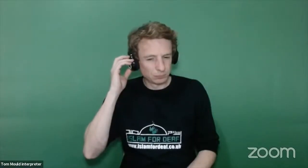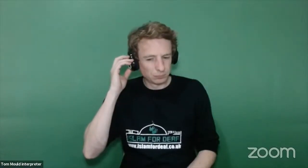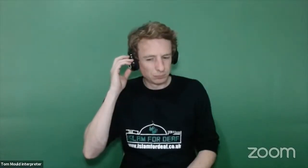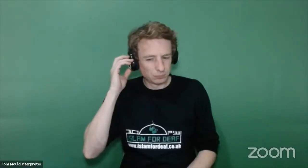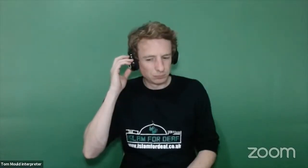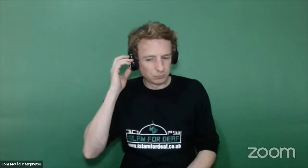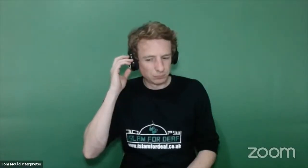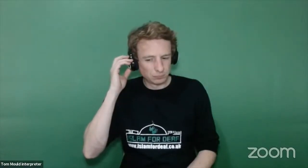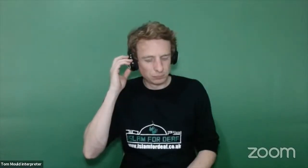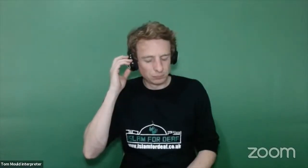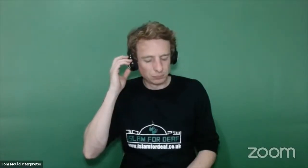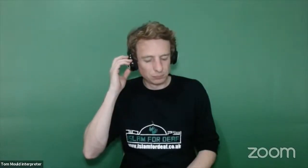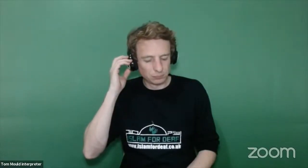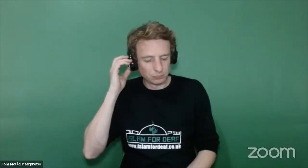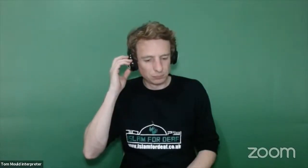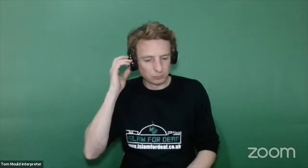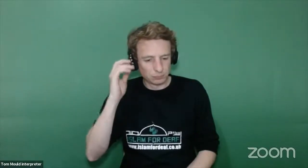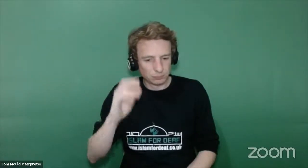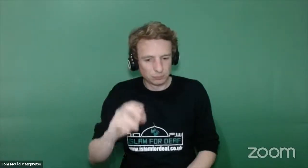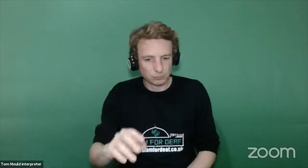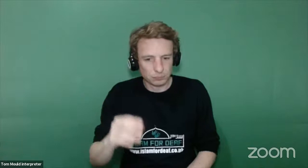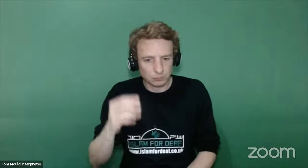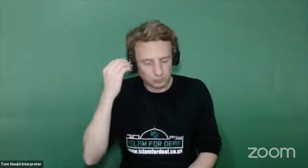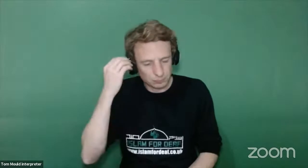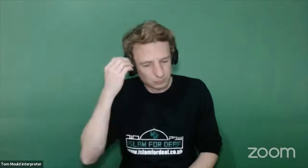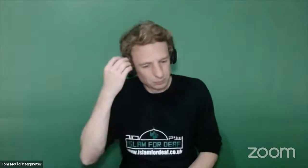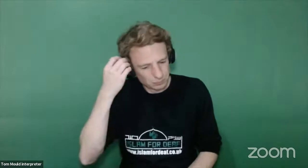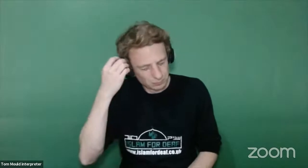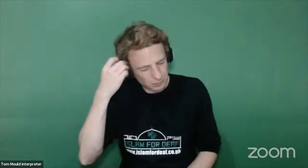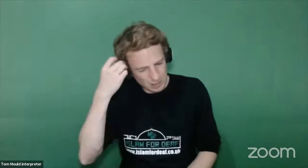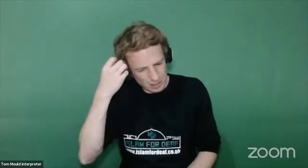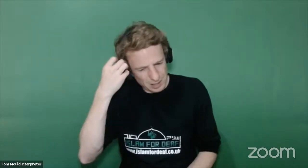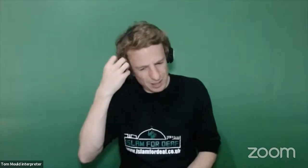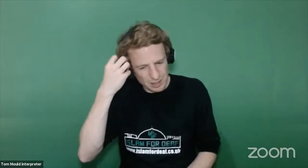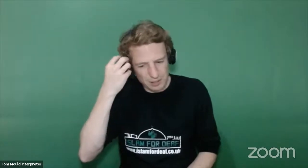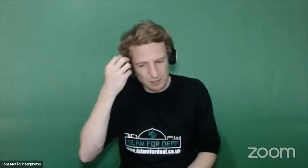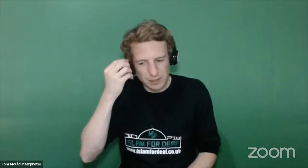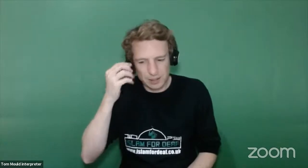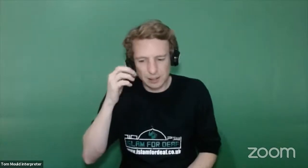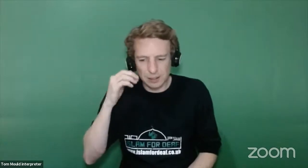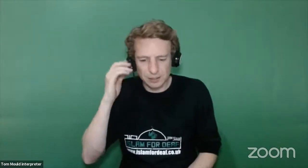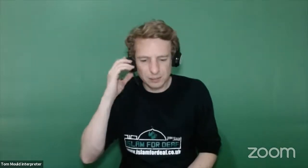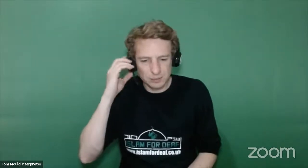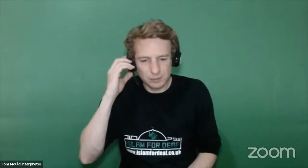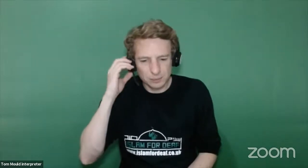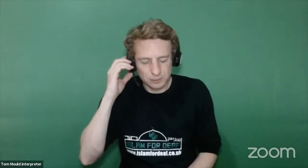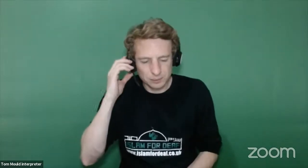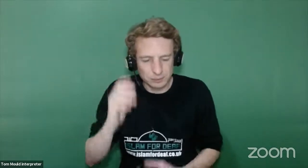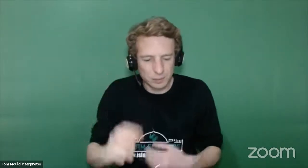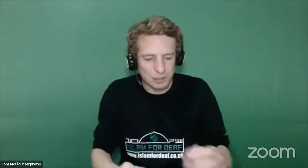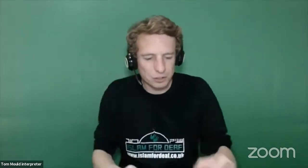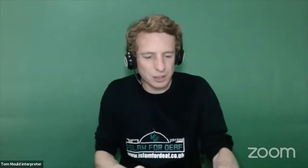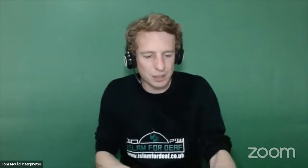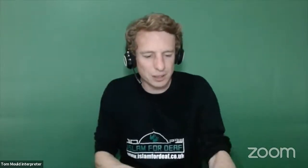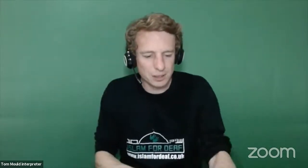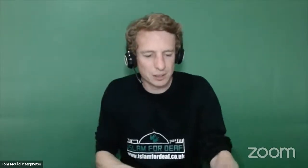Prophets, not Lives of the Prophets, what am I talking about? 40 Hadith. You started the 40 Hadith for me.